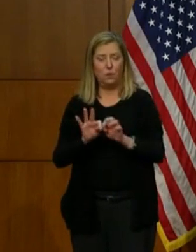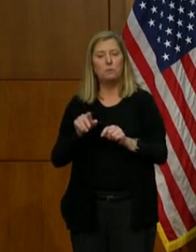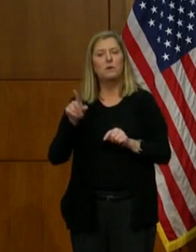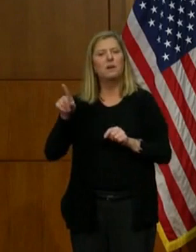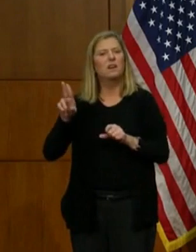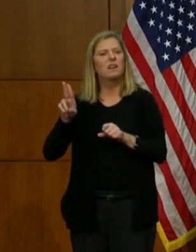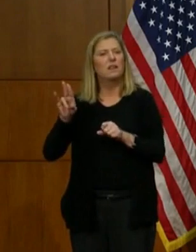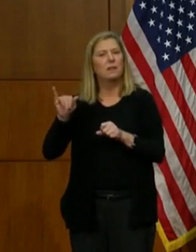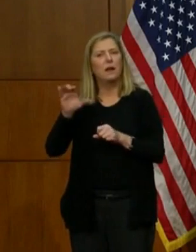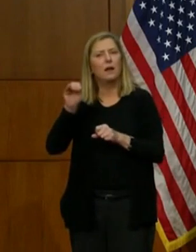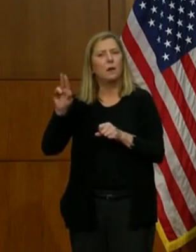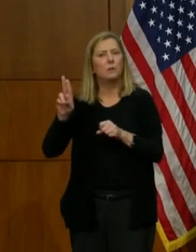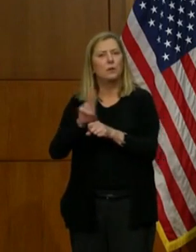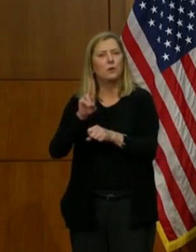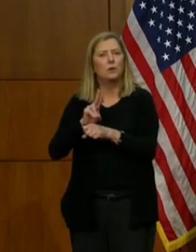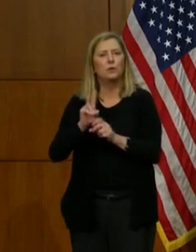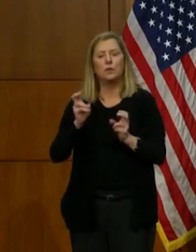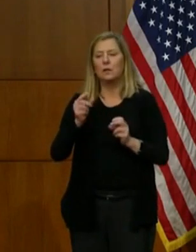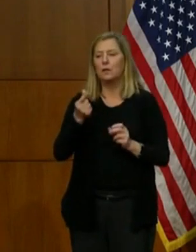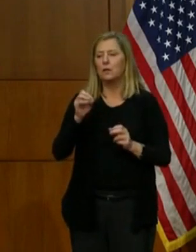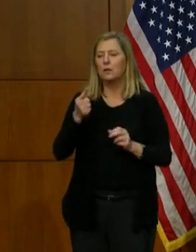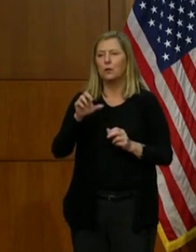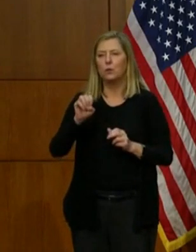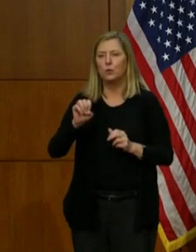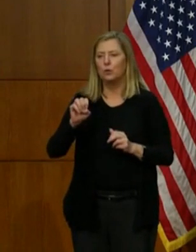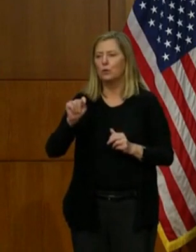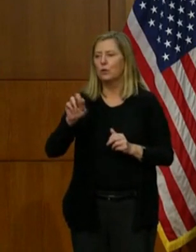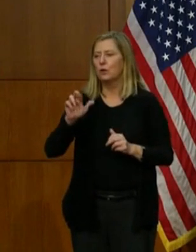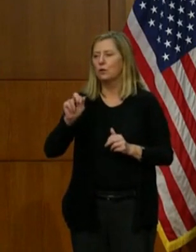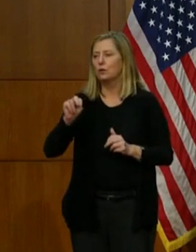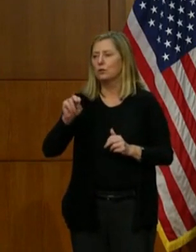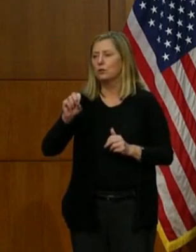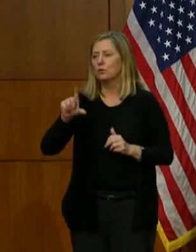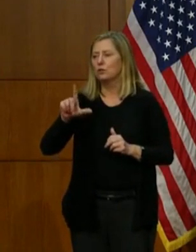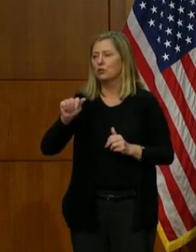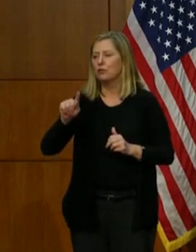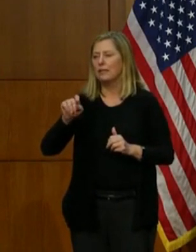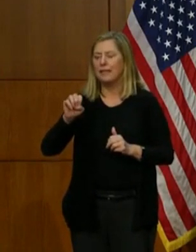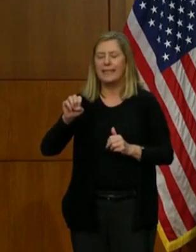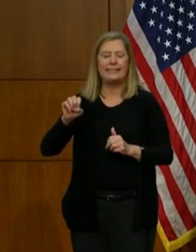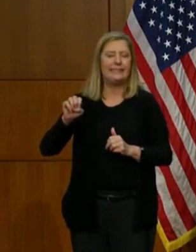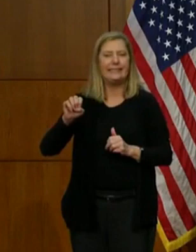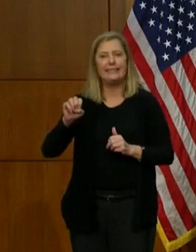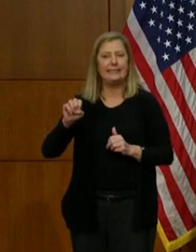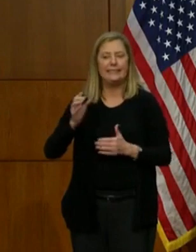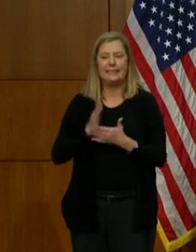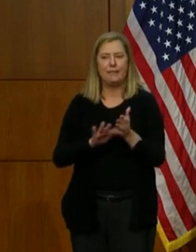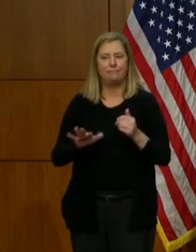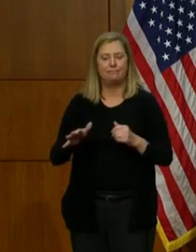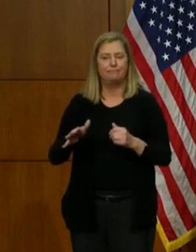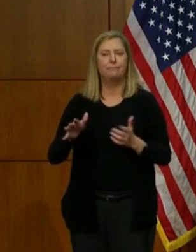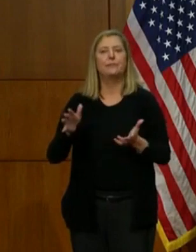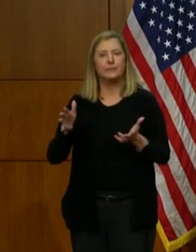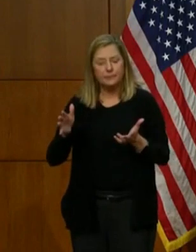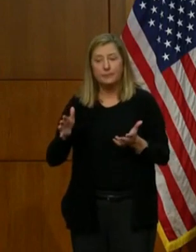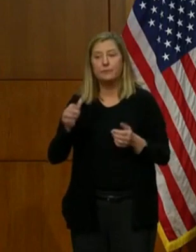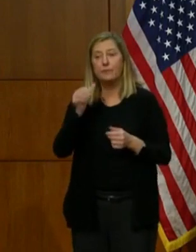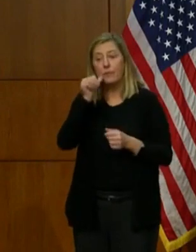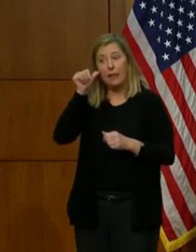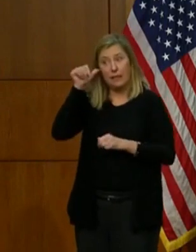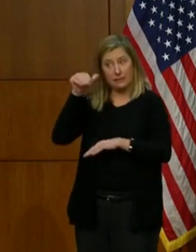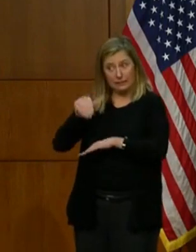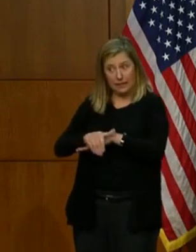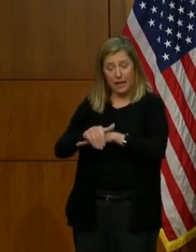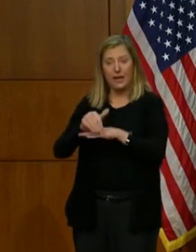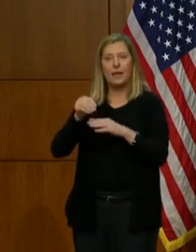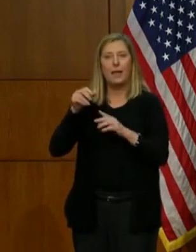utilized Google Translate. We had some issues with that. Yesterday evening, we acquired